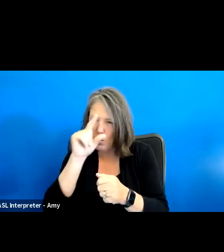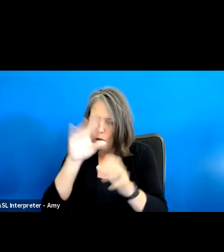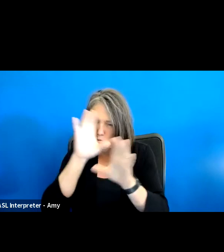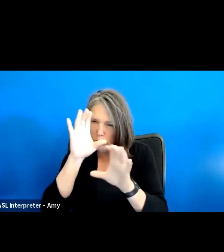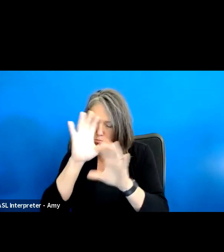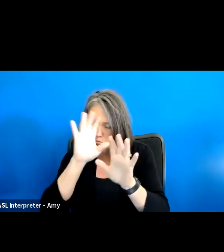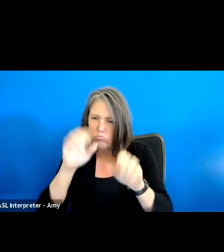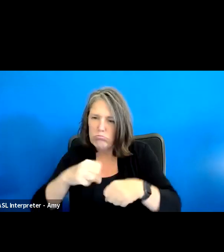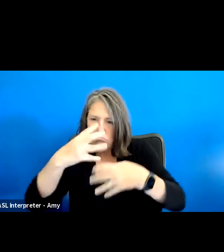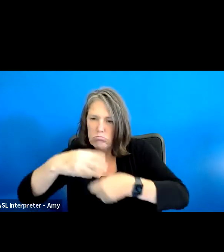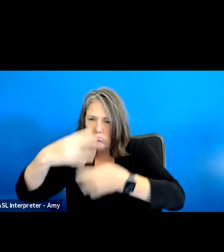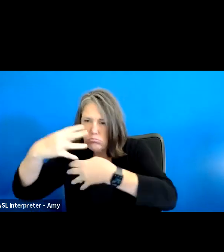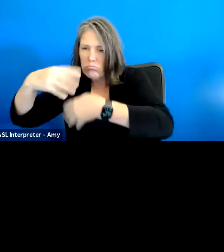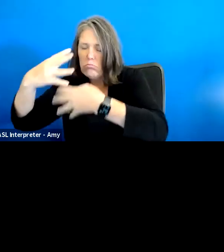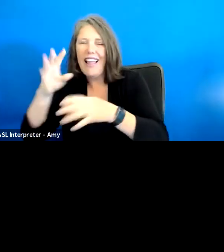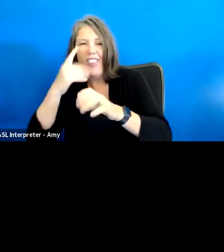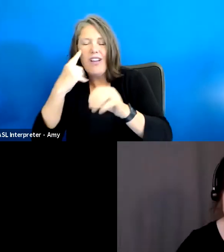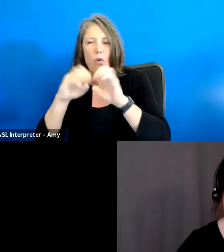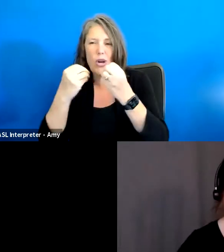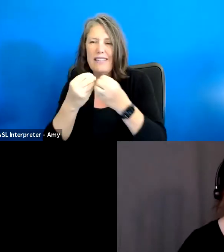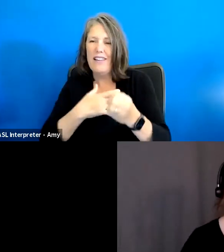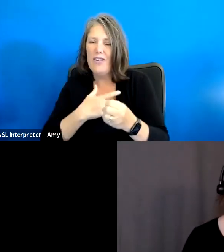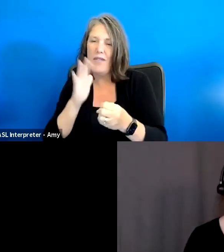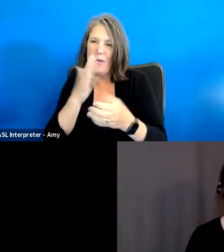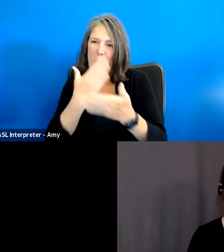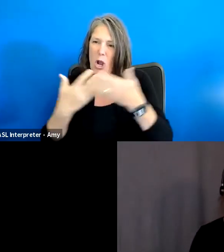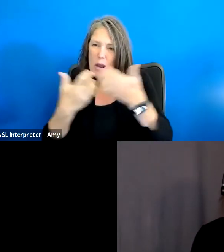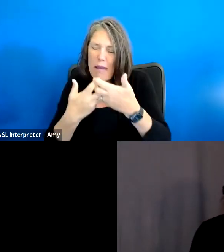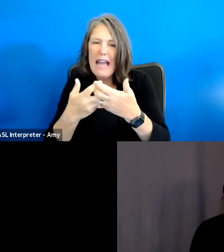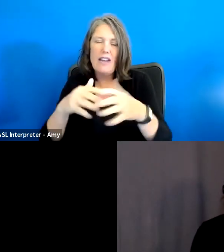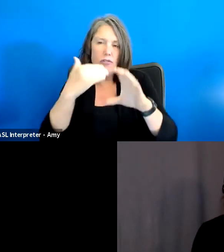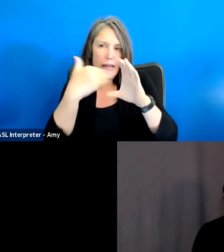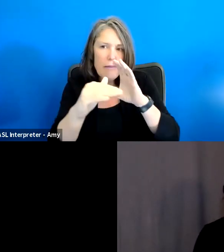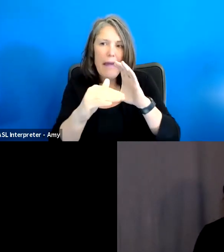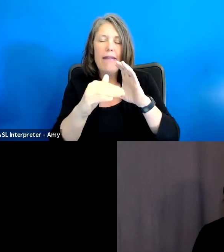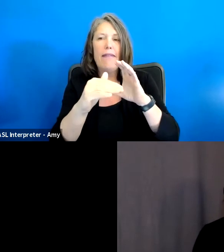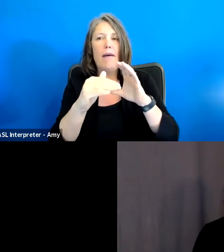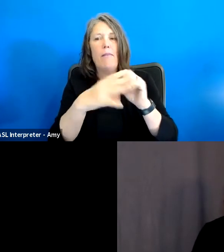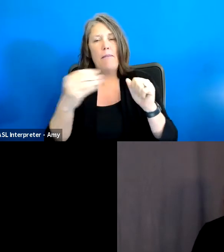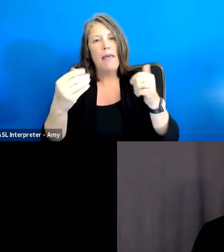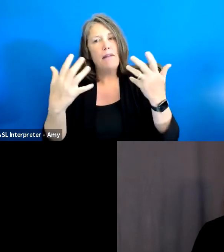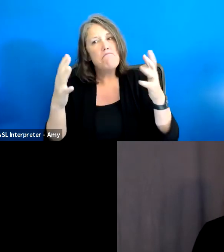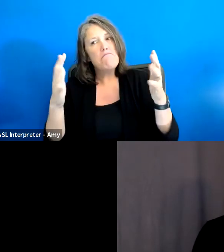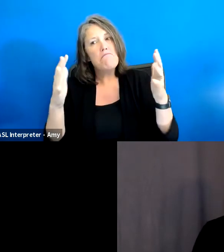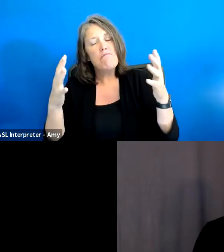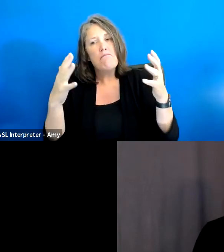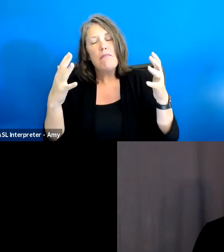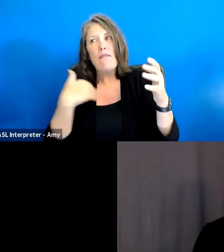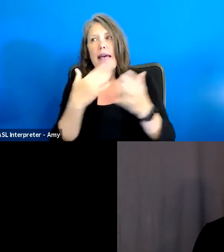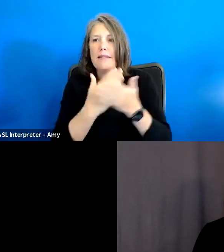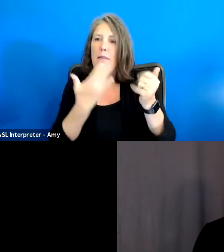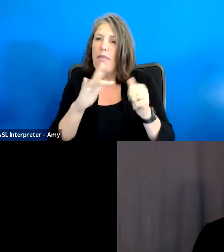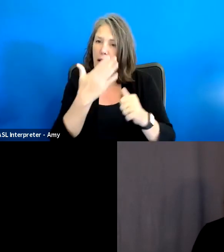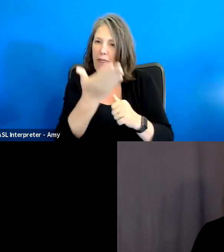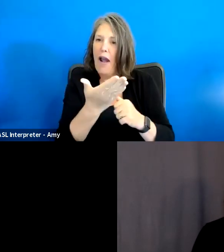for organizations I feel would be a great match, and emailing them, and have had some luck there as well.